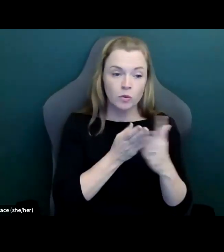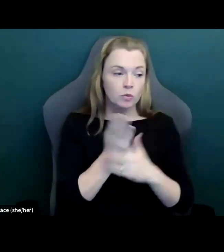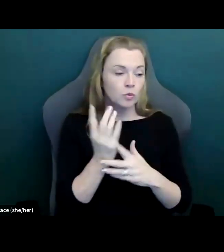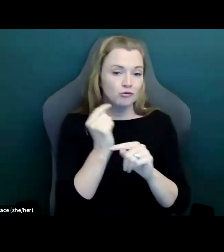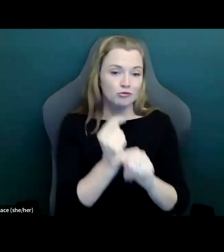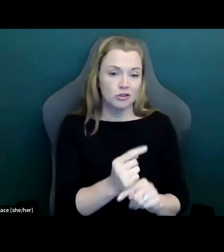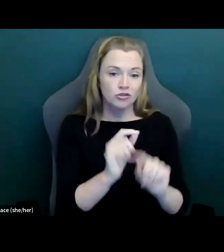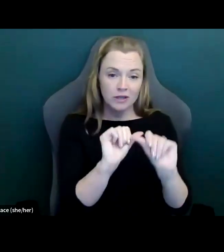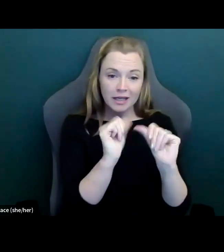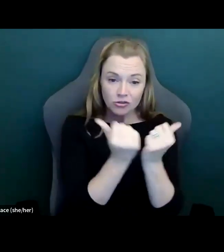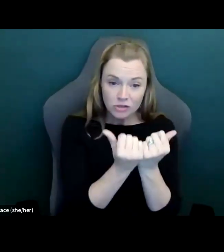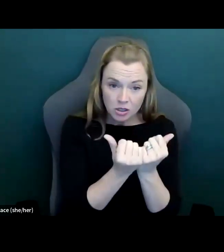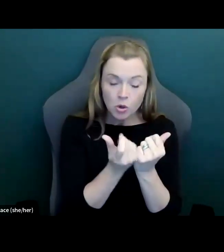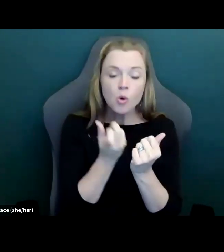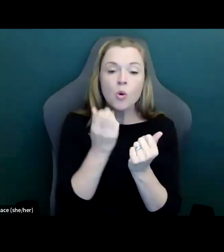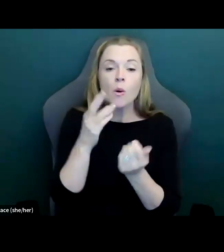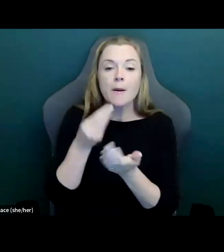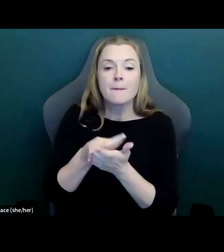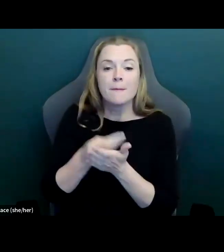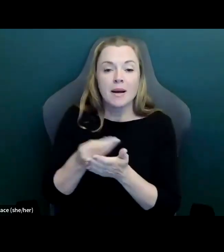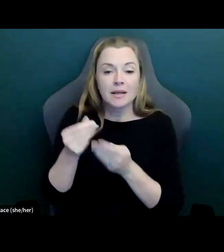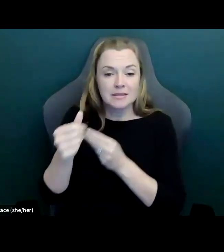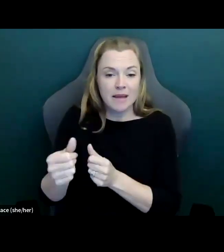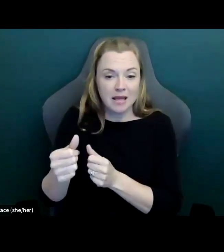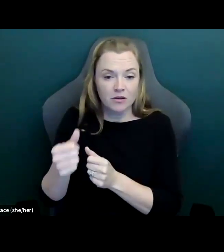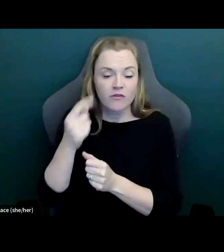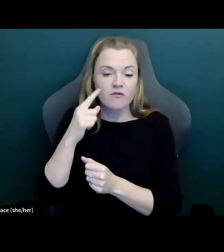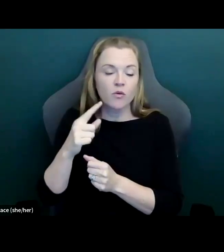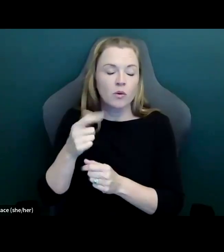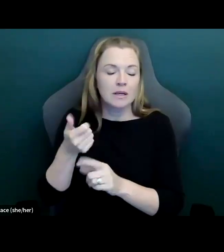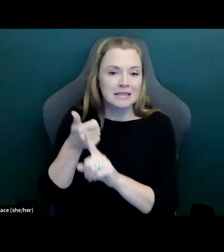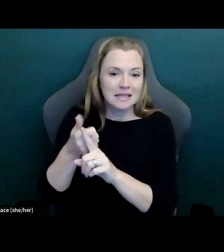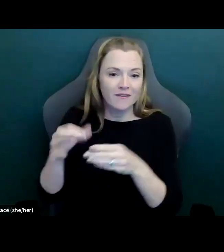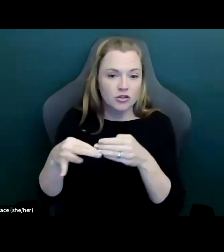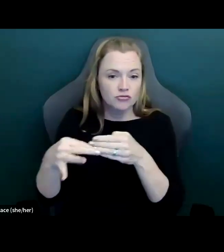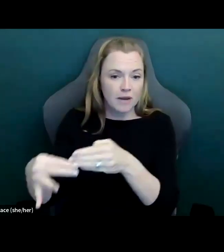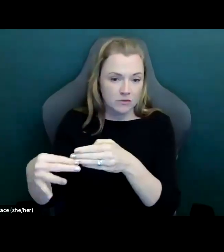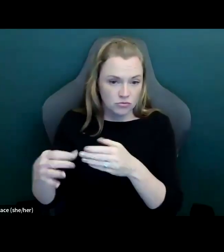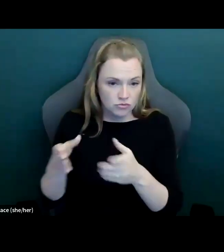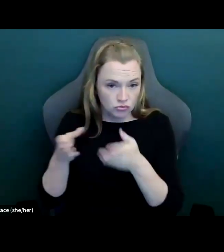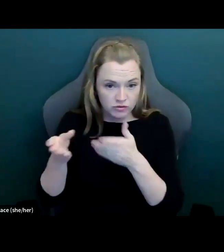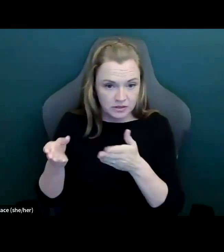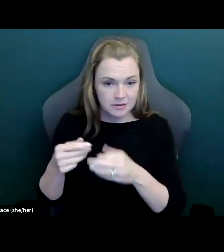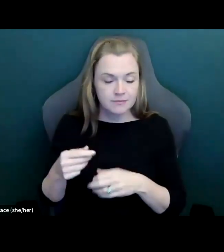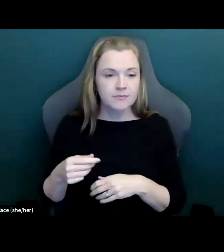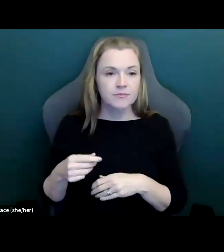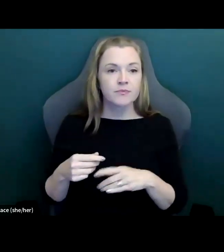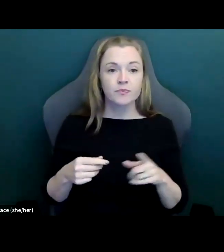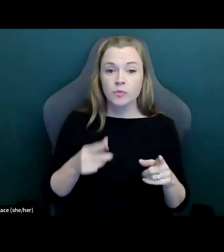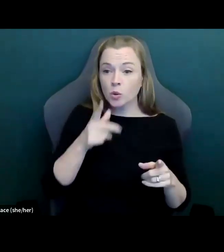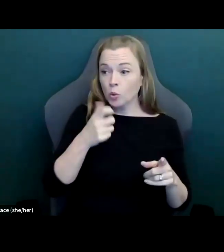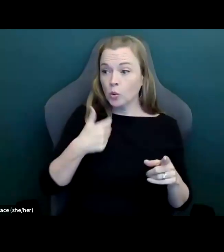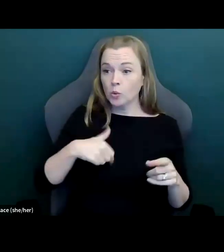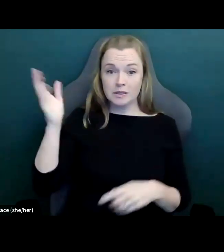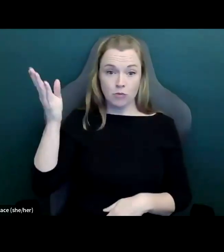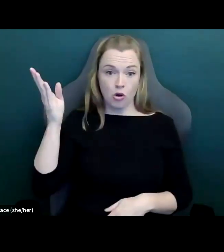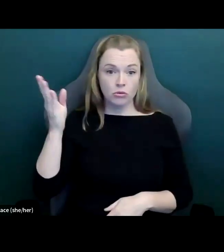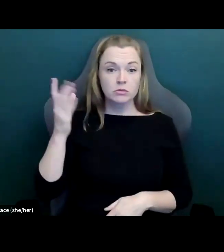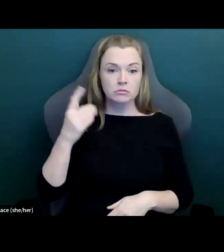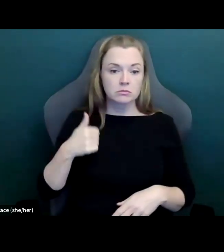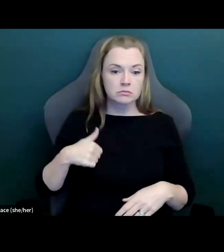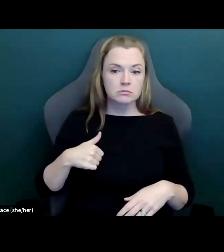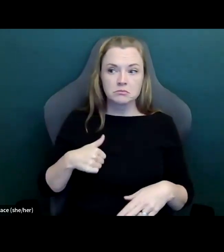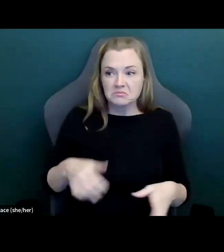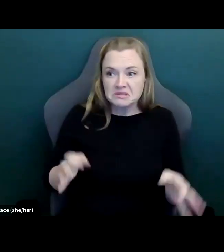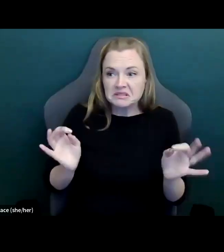agency or through self-directed services. And those of us who are speaking this evening have chosen at various points in